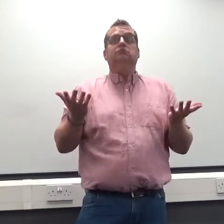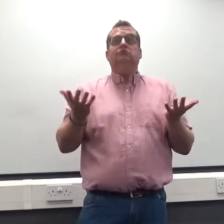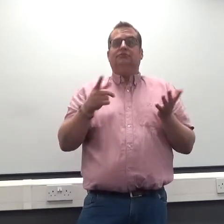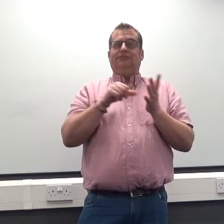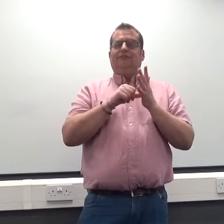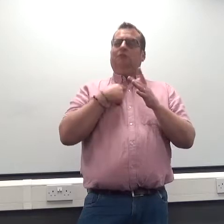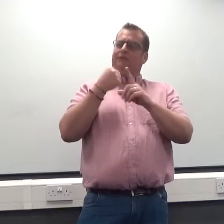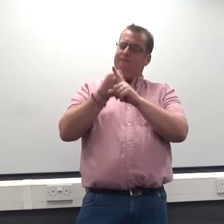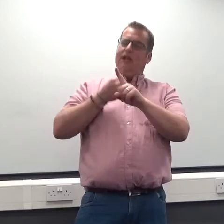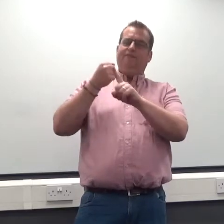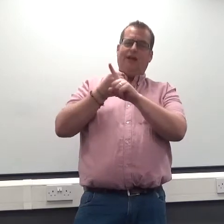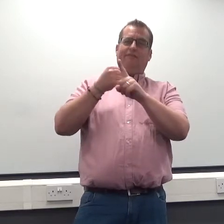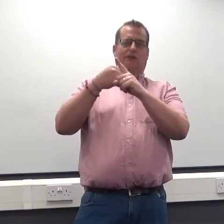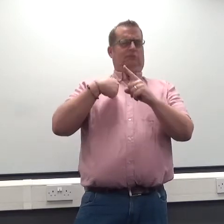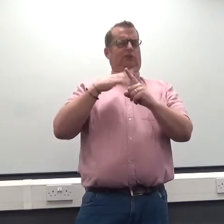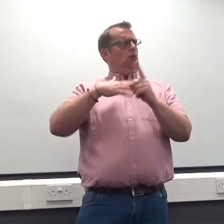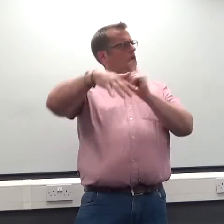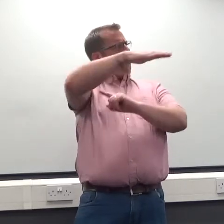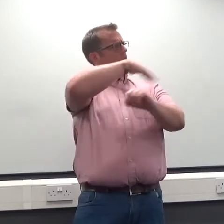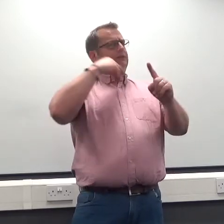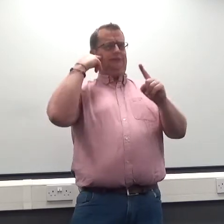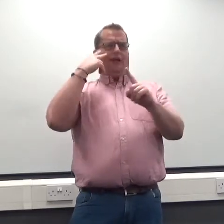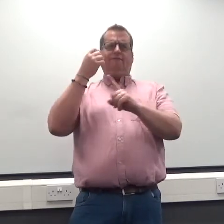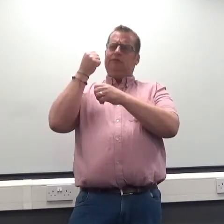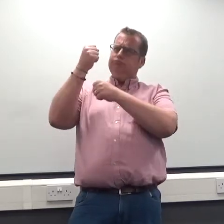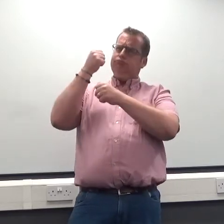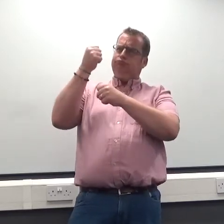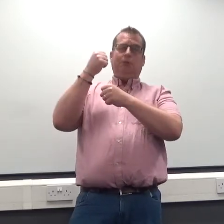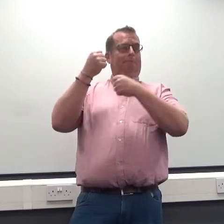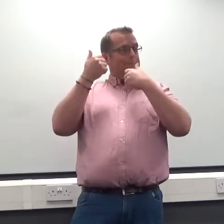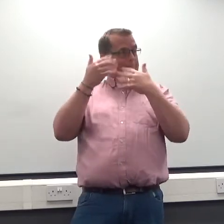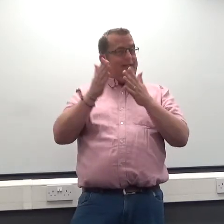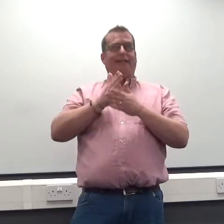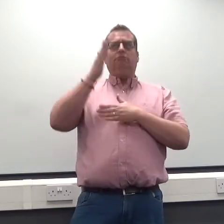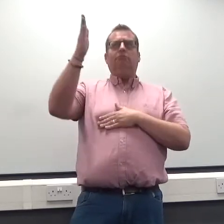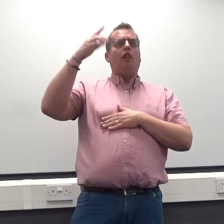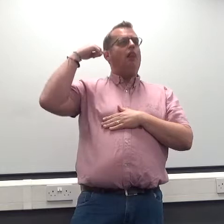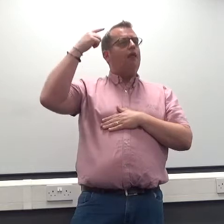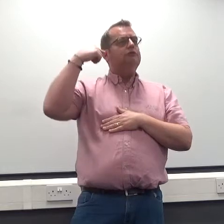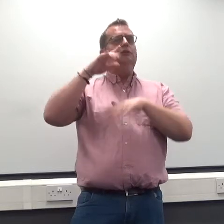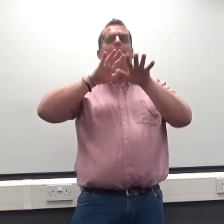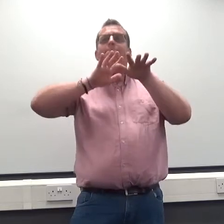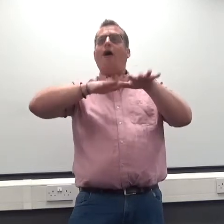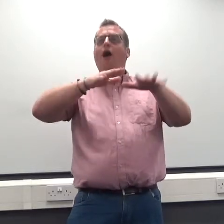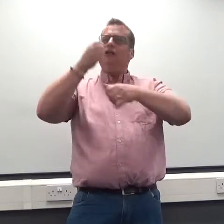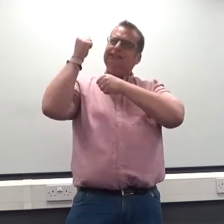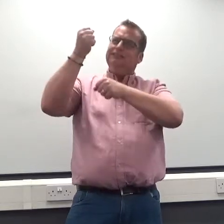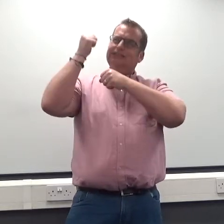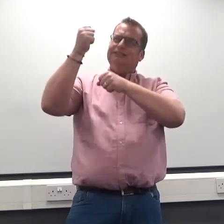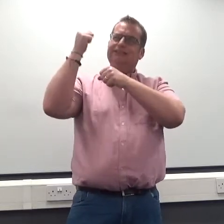Which means then I'm not allowed to do any of my other day-to-day jobs. Which means I have to apply and campaign a lot of the time. You